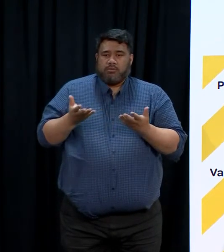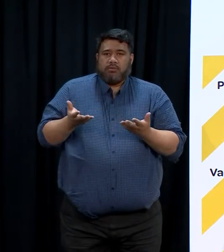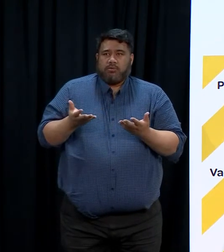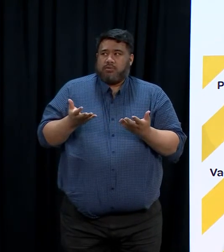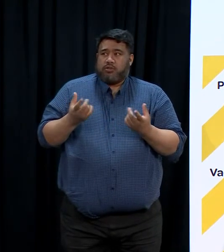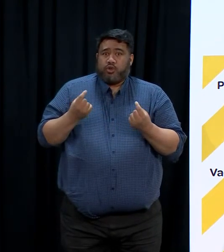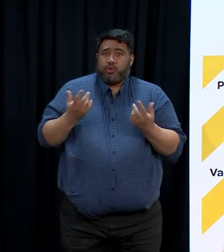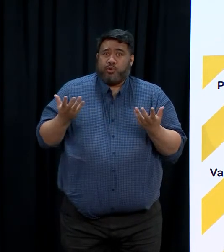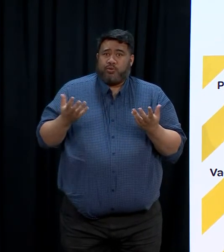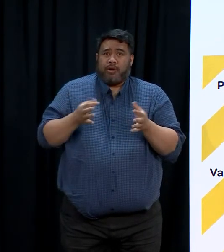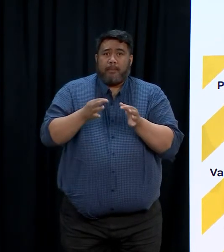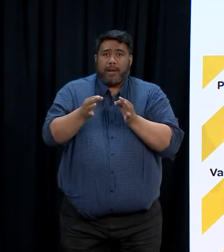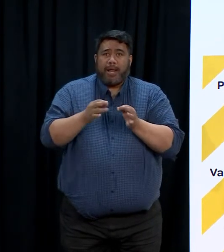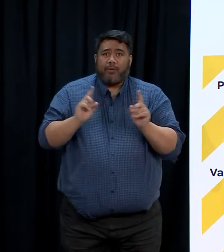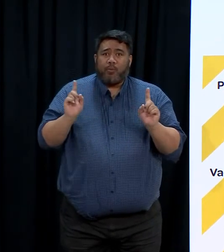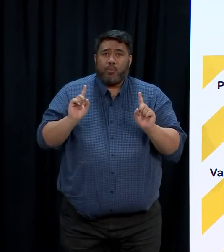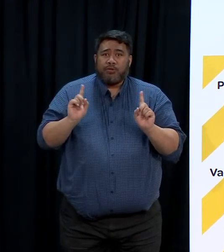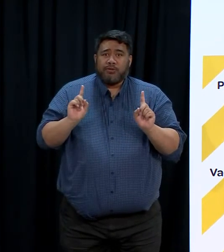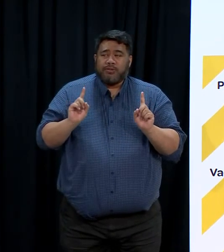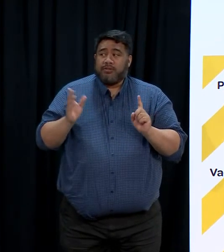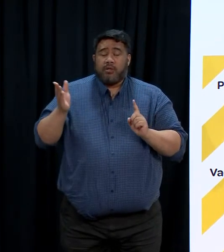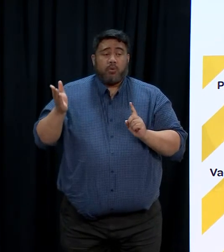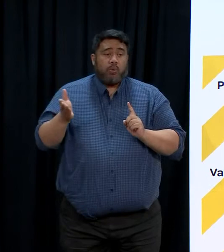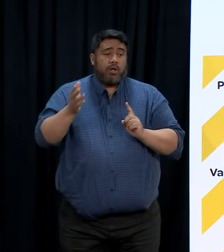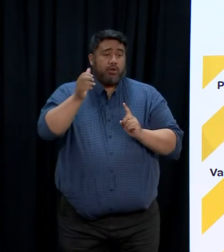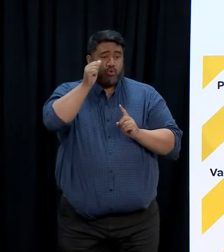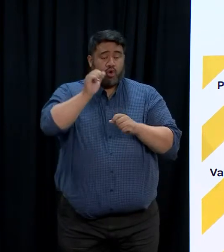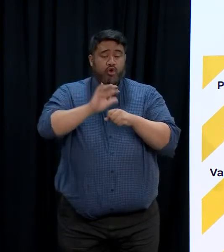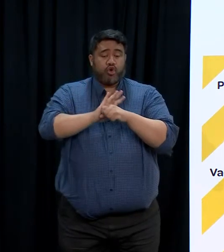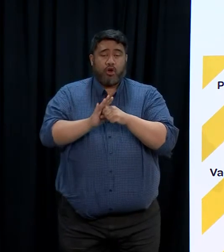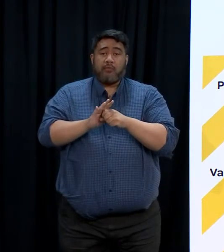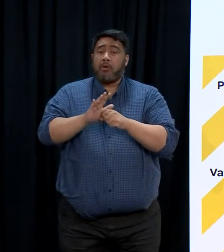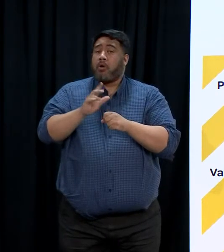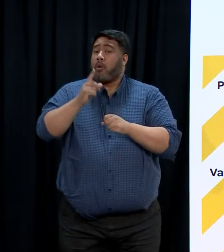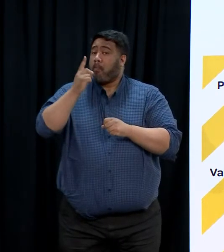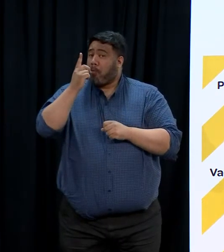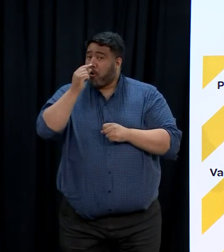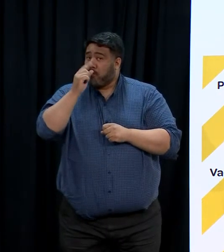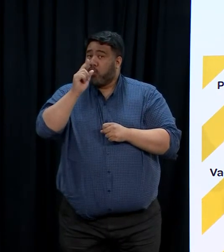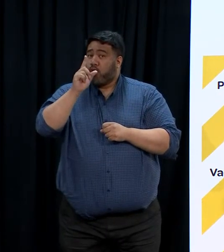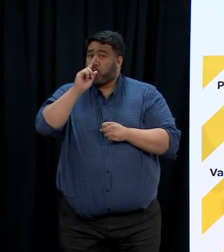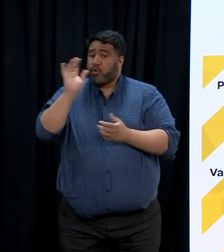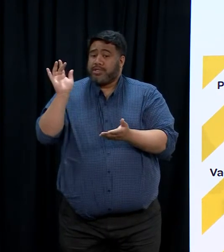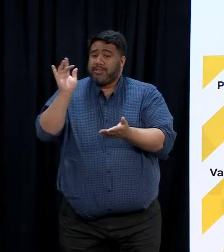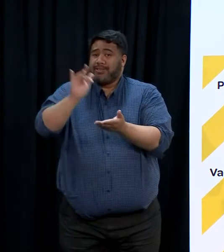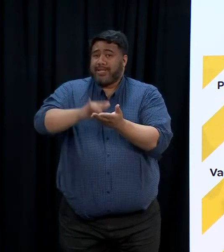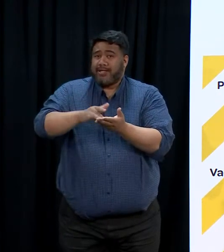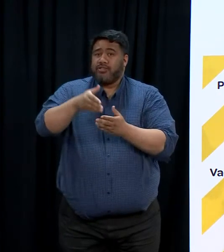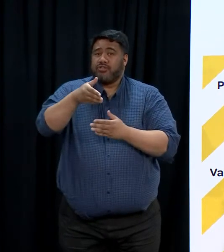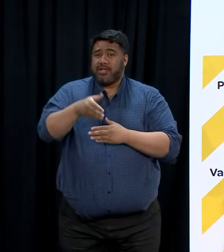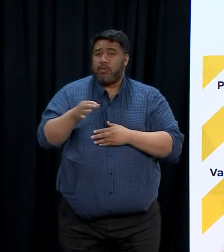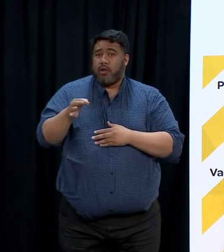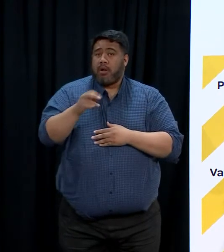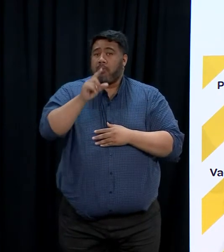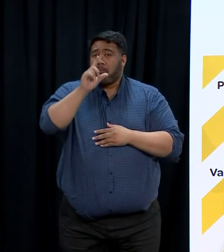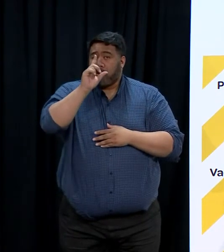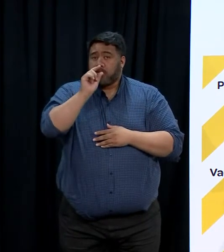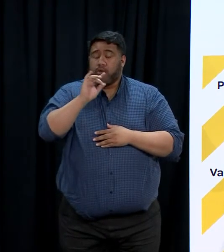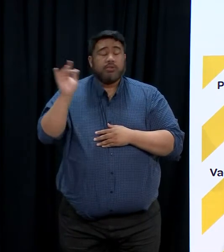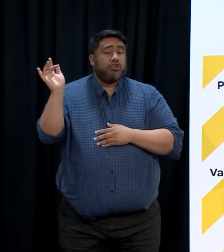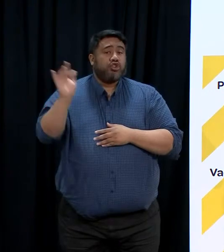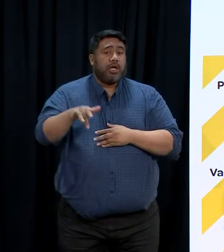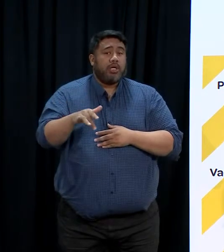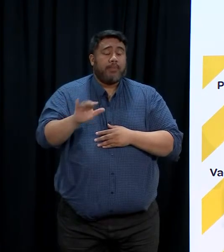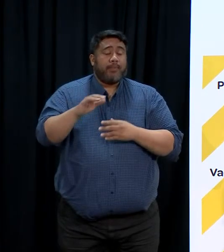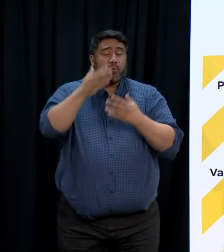this point, we have to be aware that COVID-19 could still make its way into the South Island community, and by the time we detected that, it